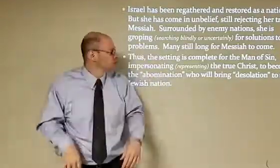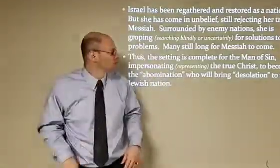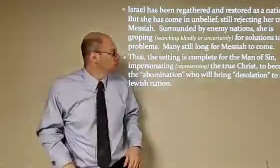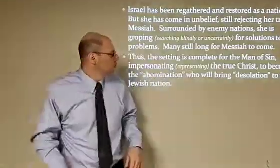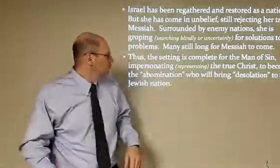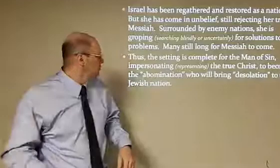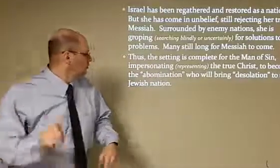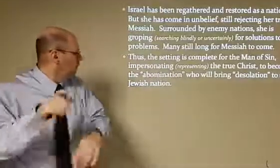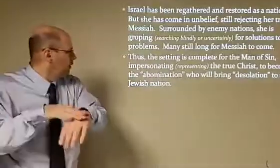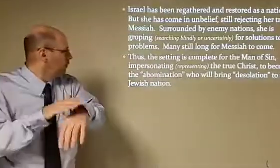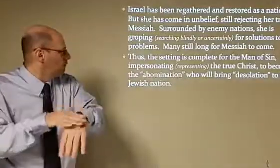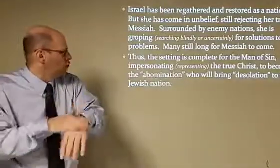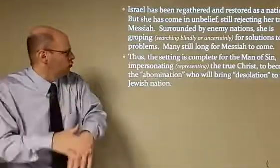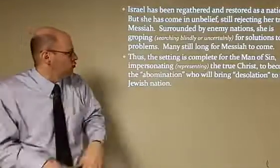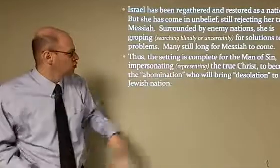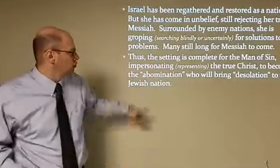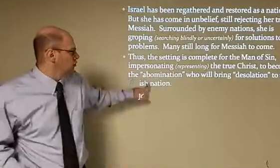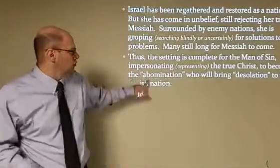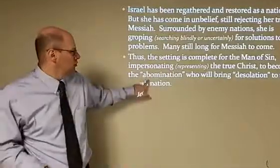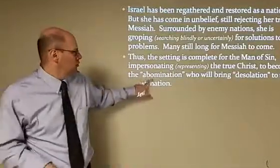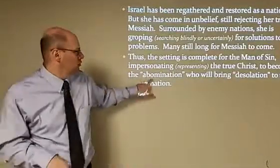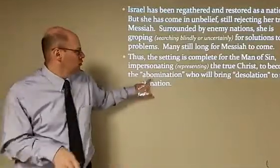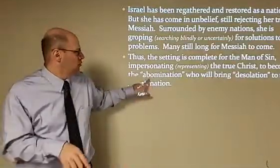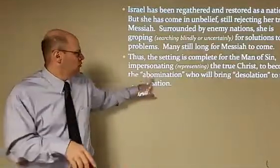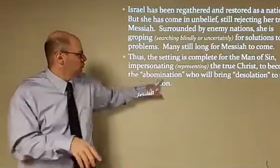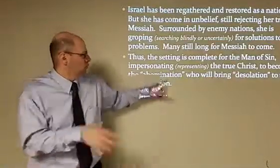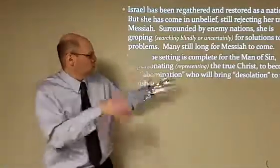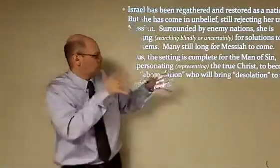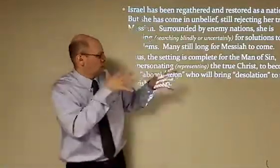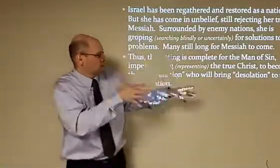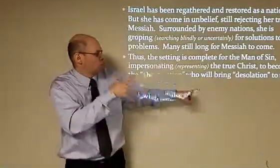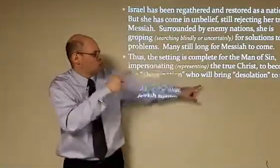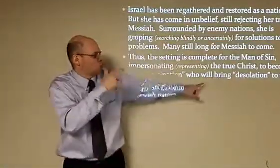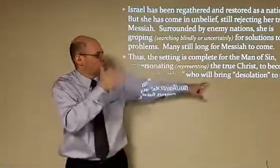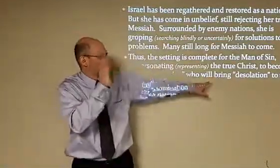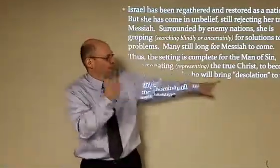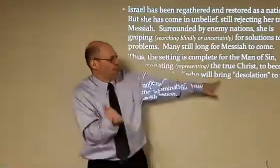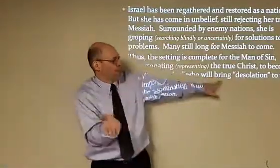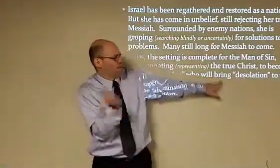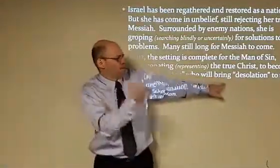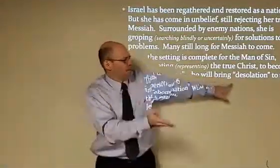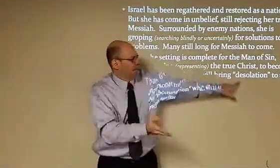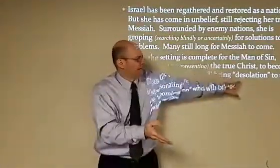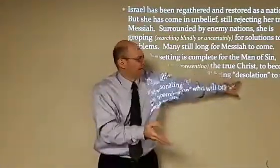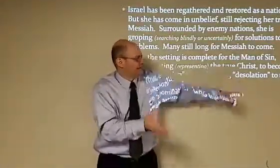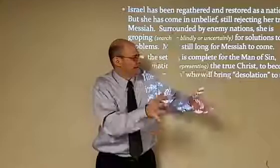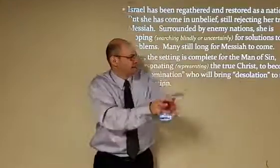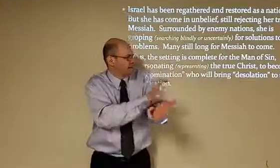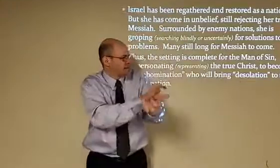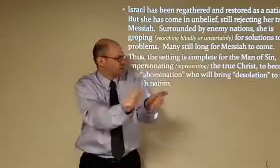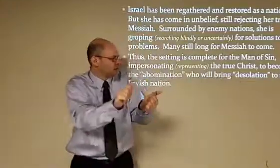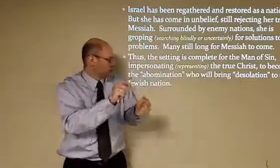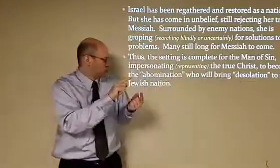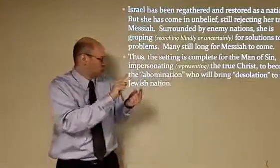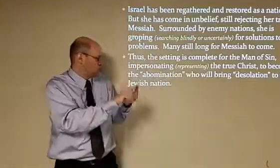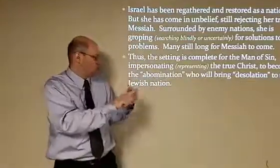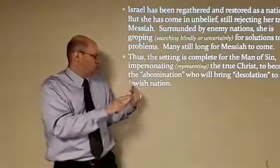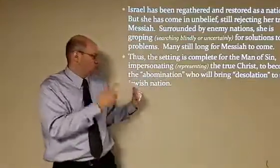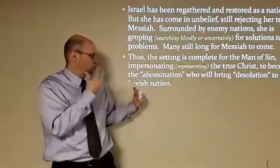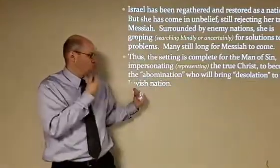Christ. And will become the abomination who will bring desolation to the